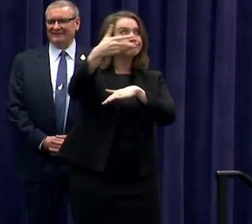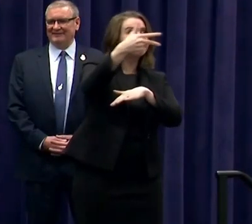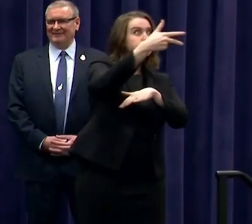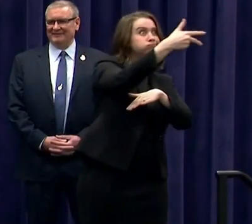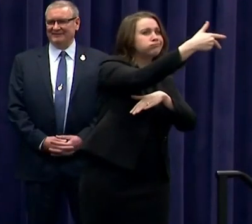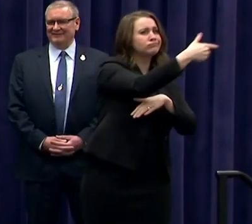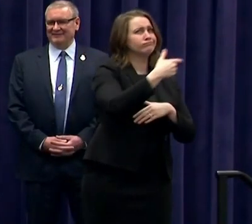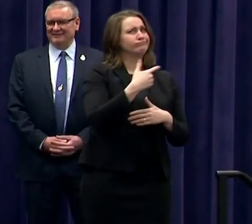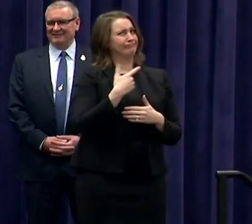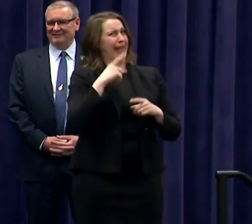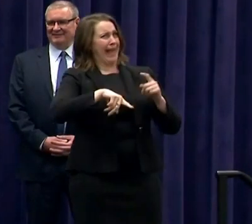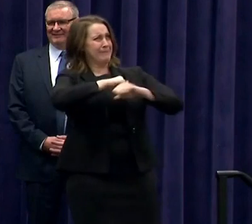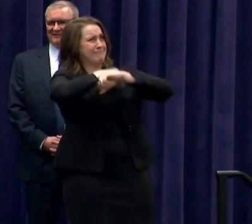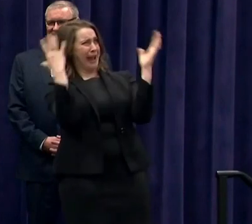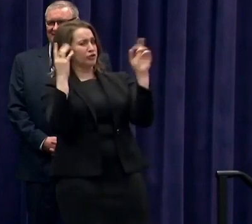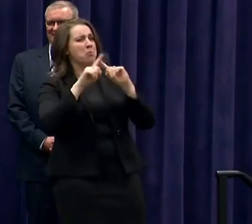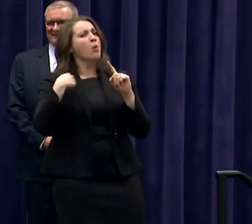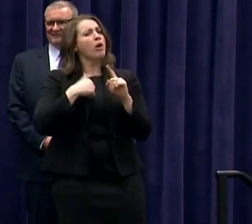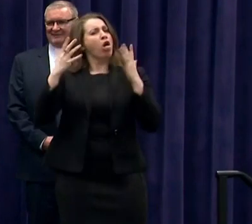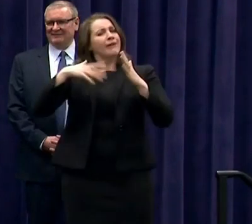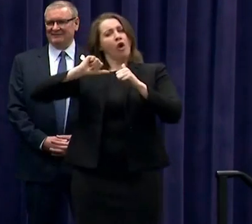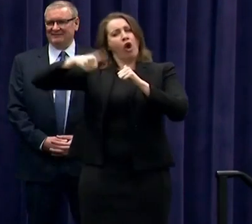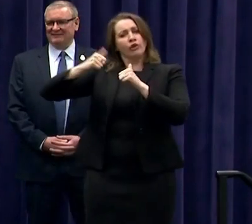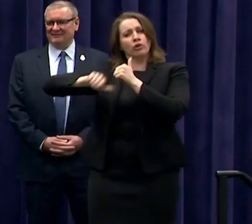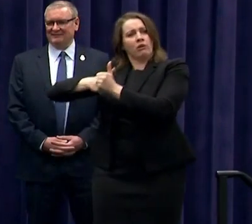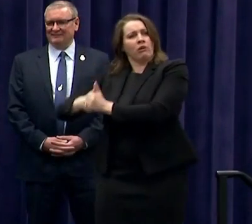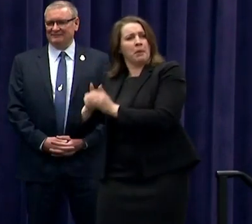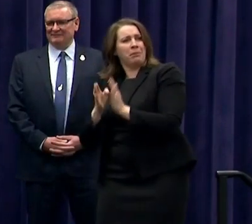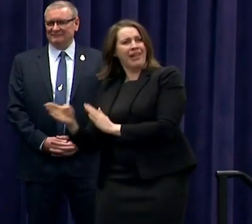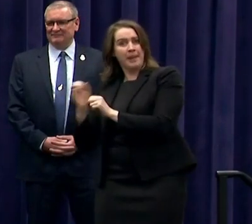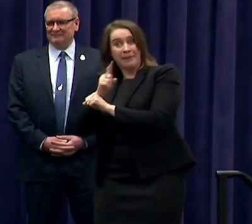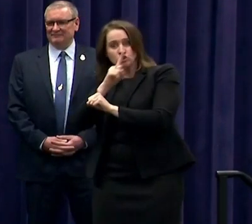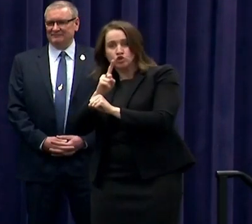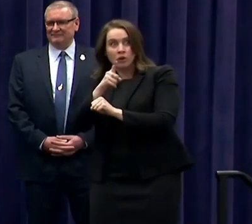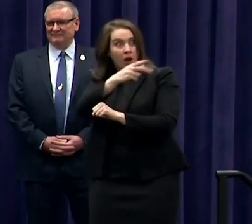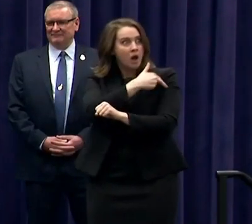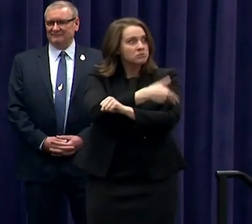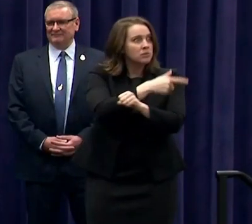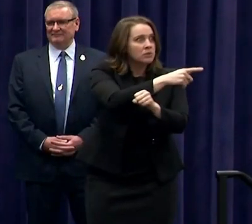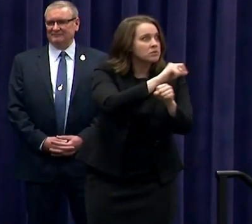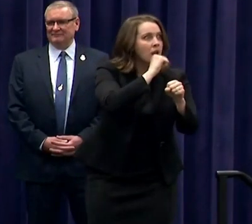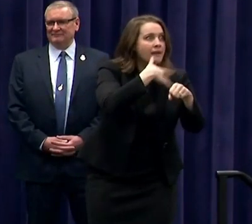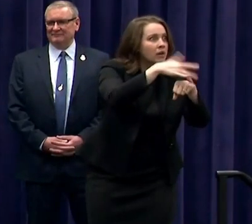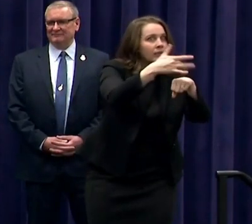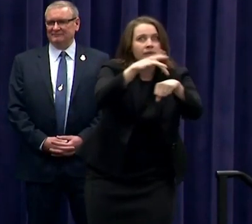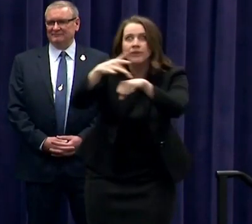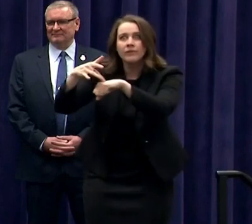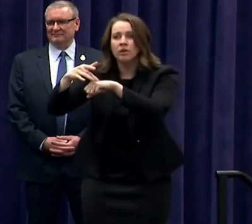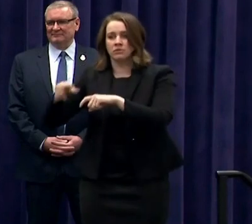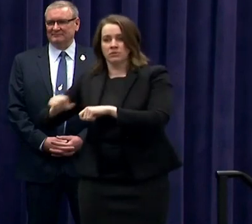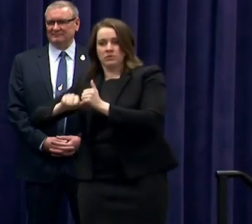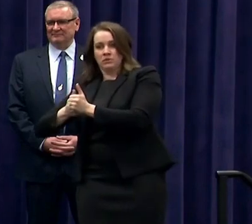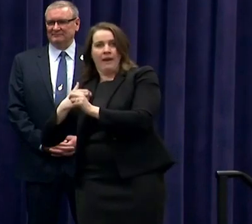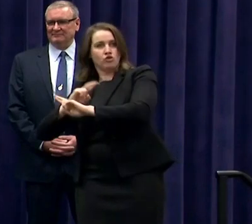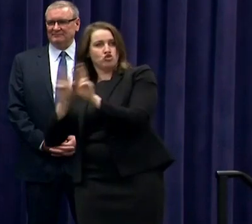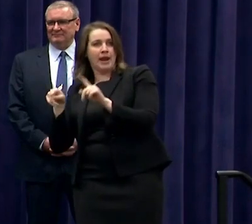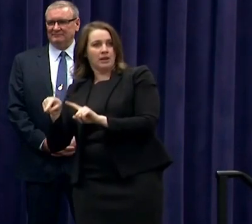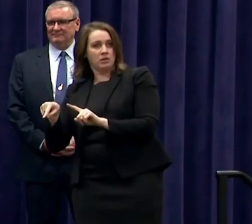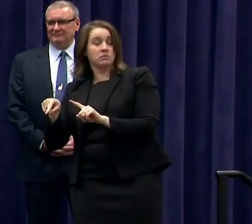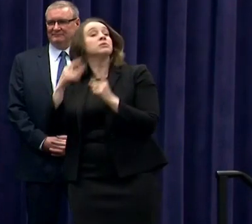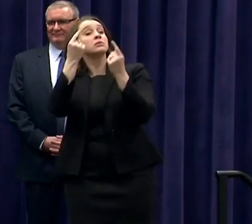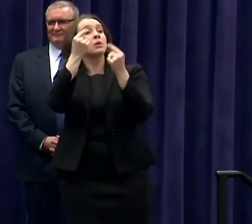other steps to make sure that we have added capacity to help meet the challenge and the surge that's going to come to our hospitals.